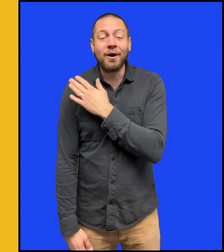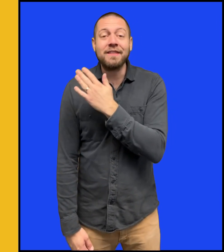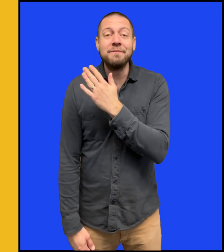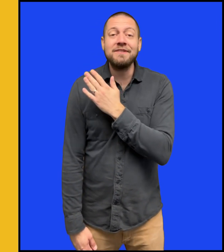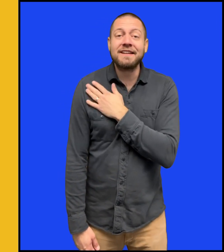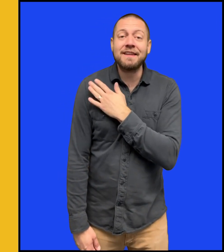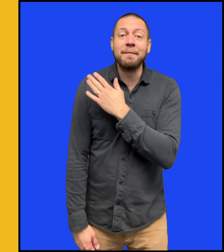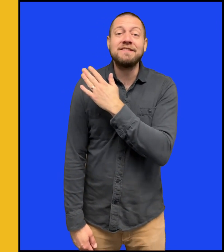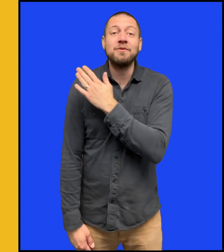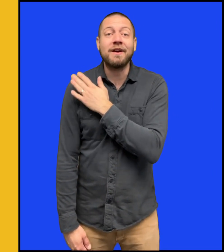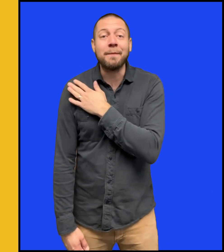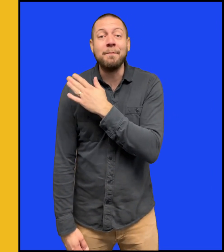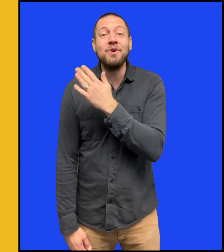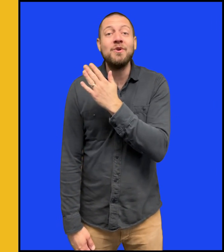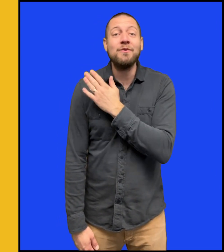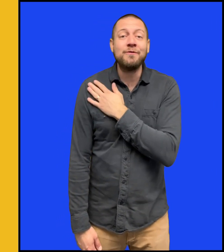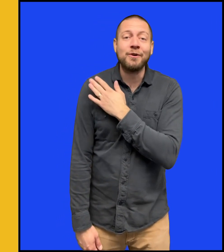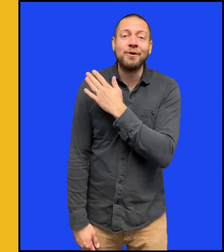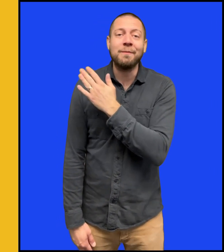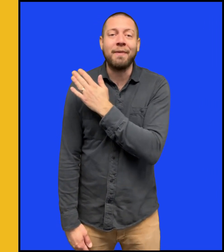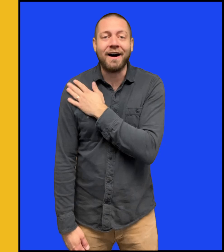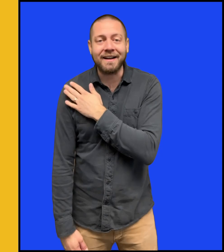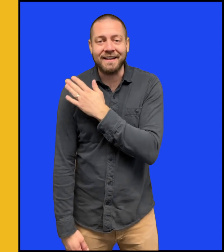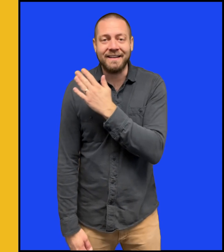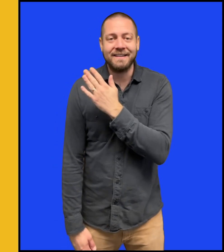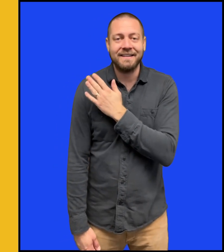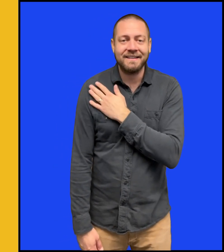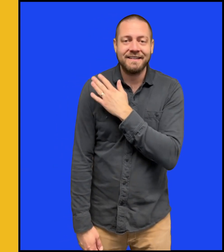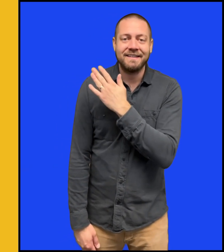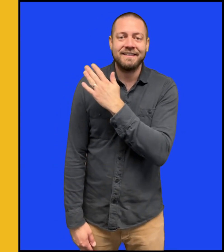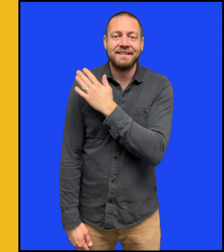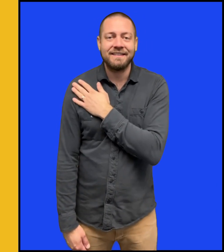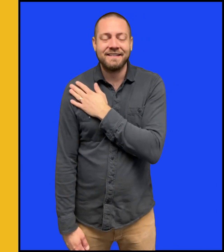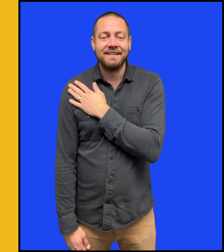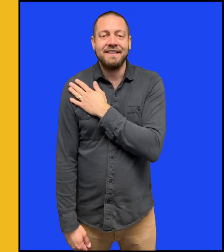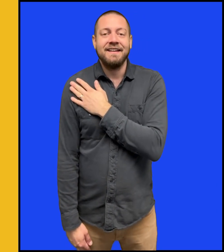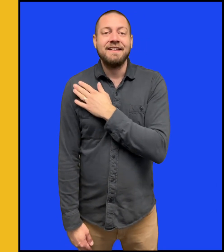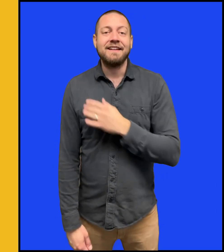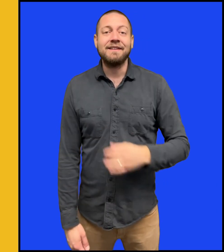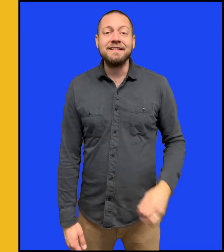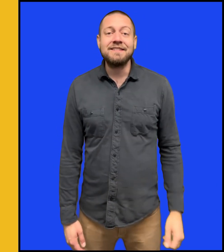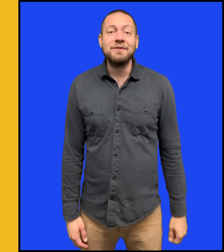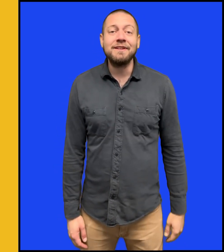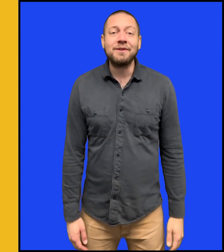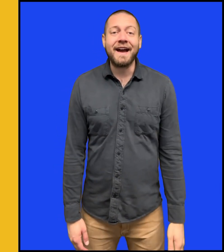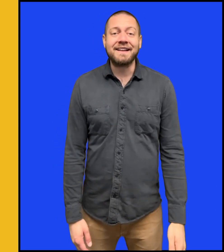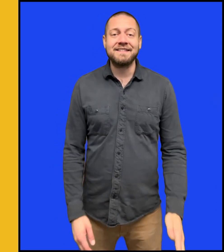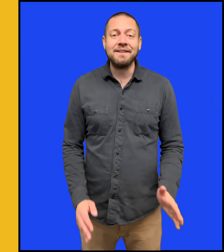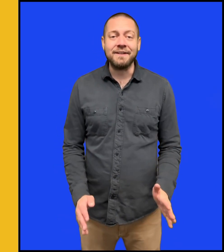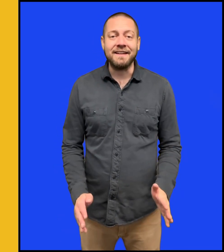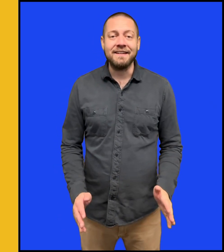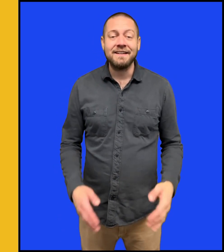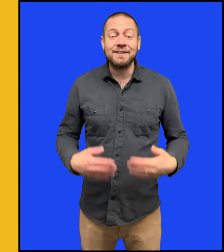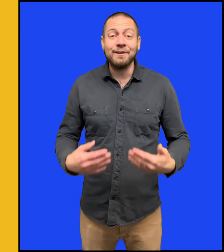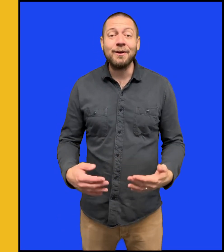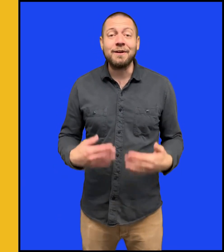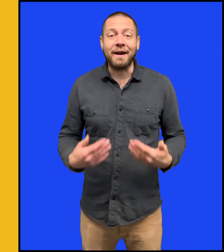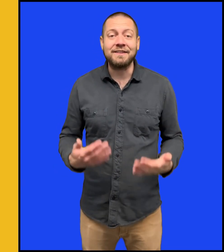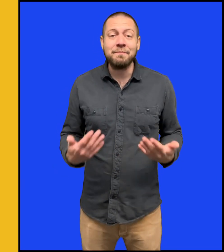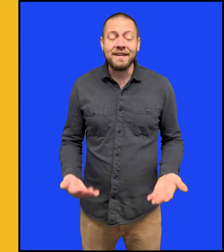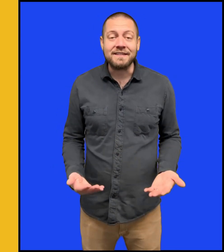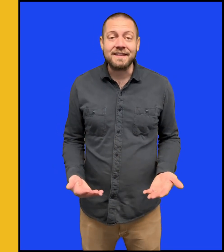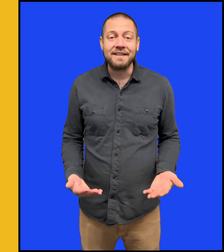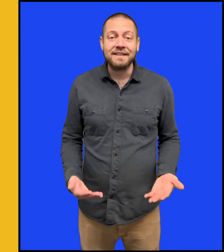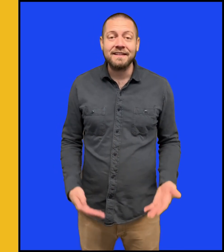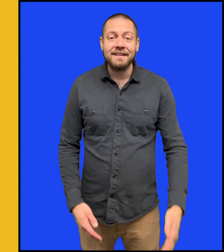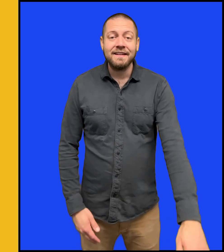the part of the music that makes you want to move your body. Now let's do a little activity to learn about